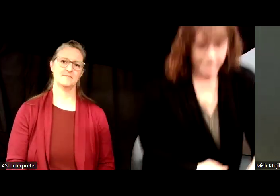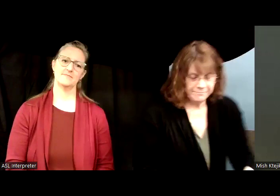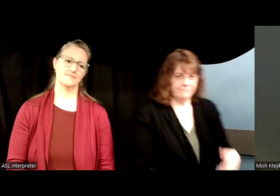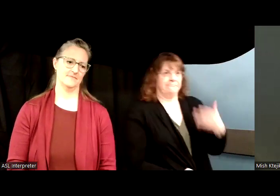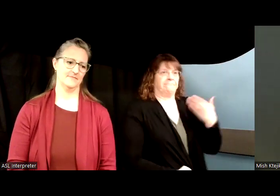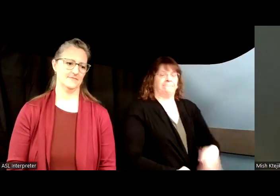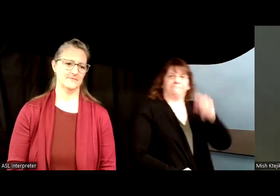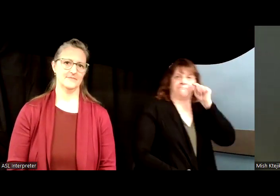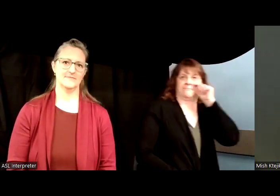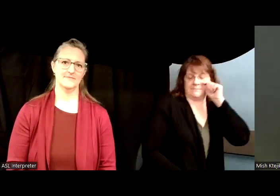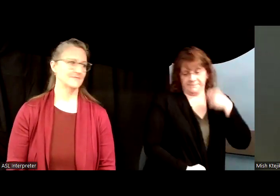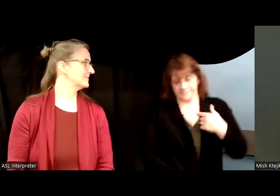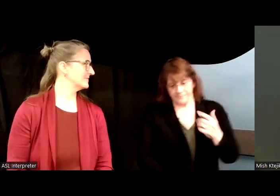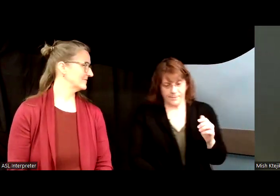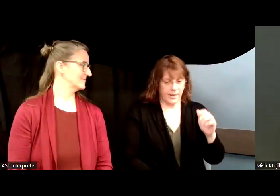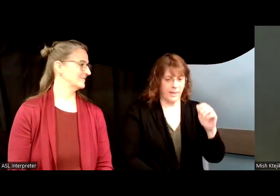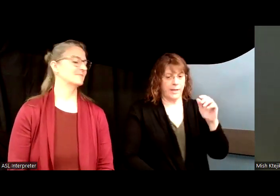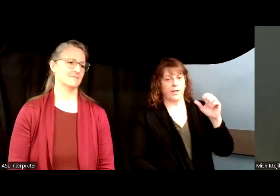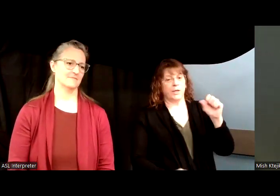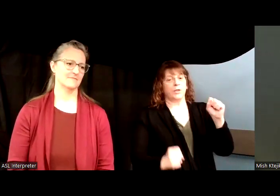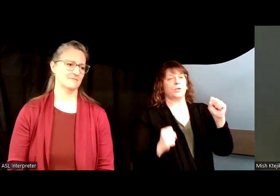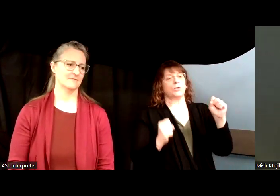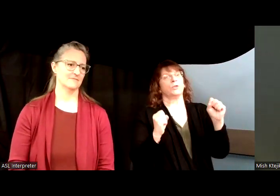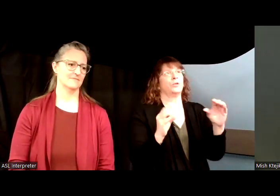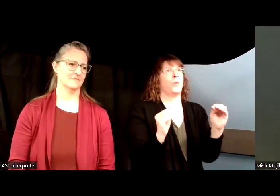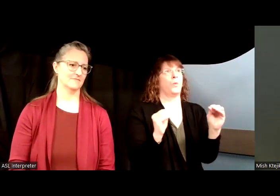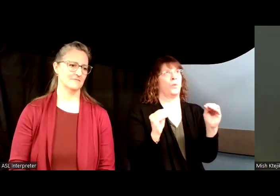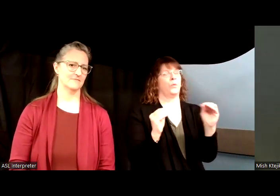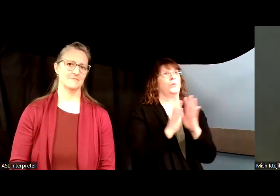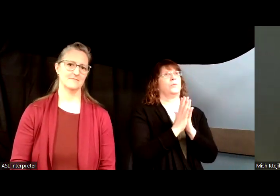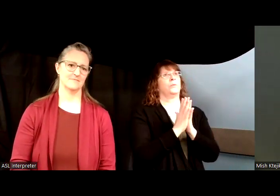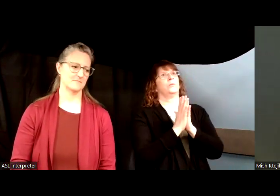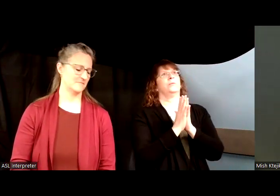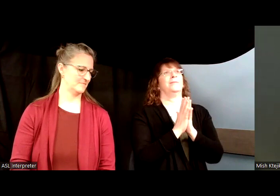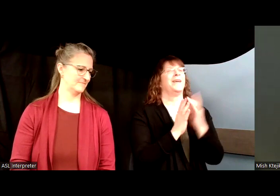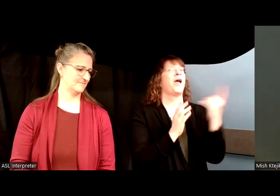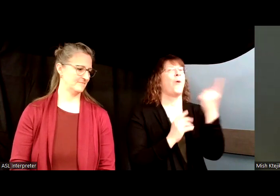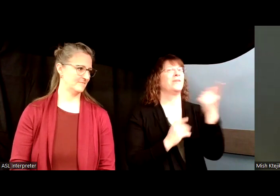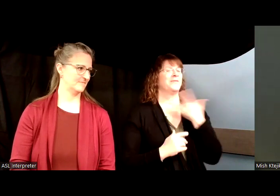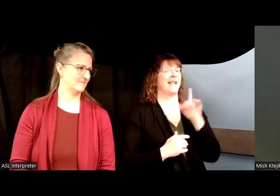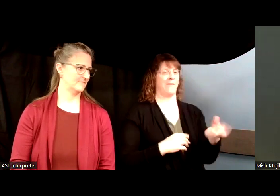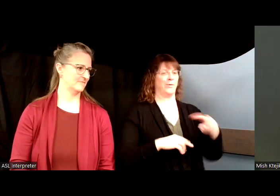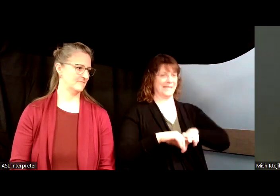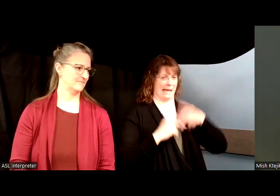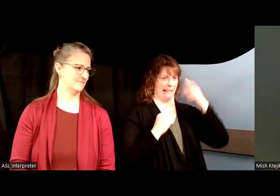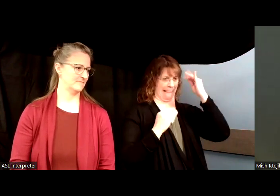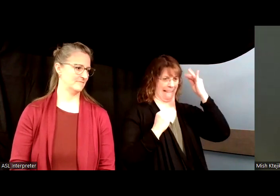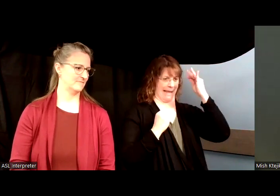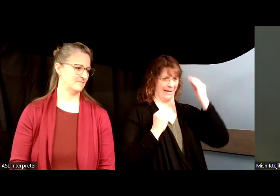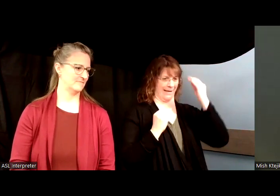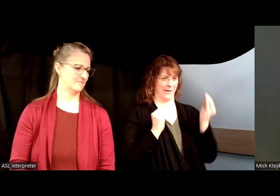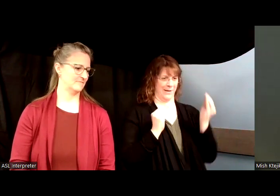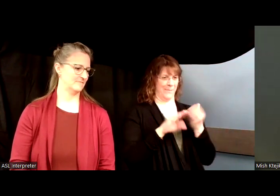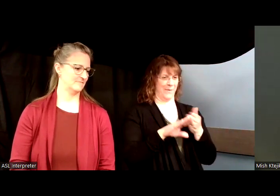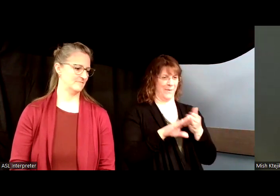This is Tammy. So I always feel like I